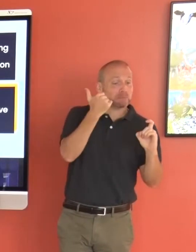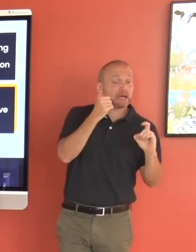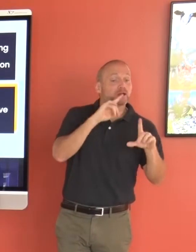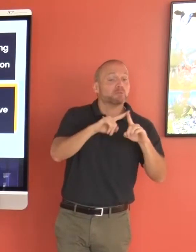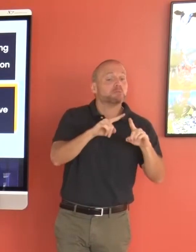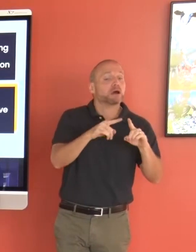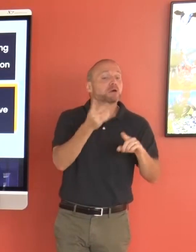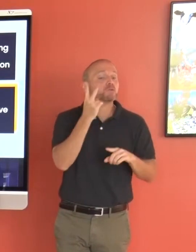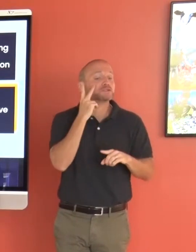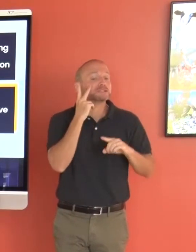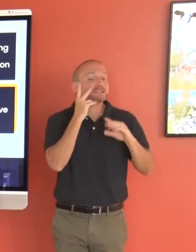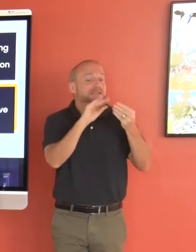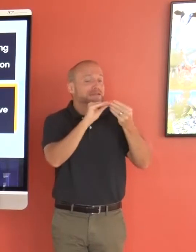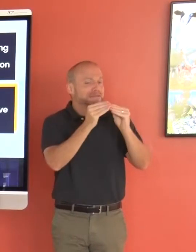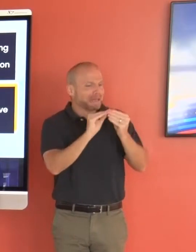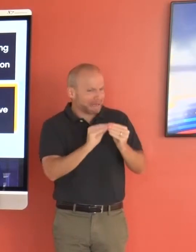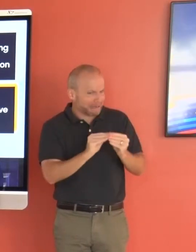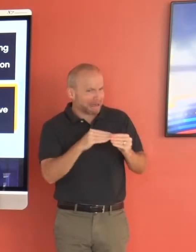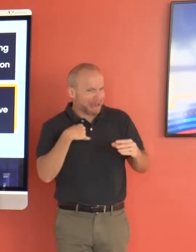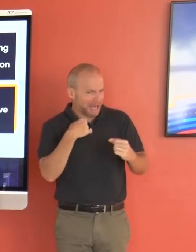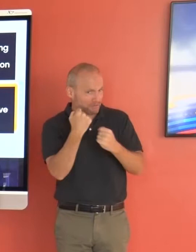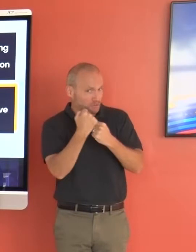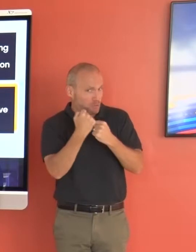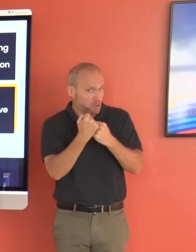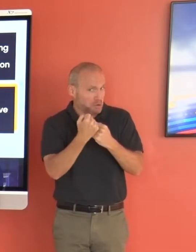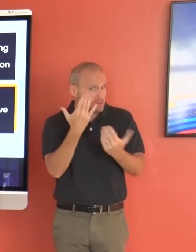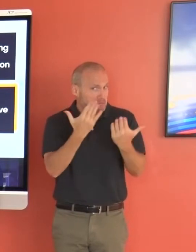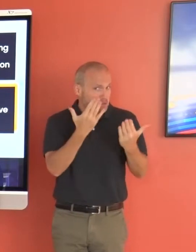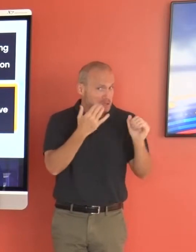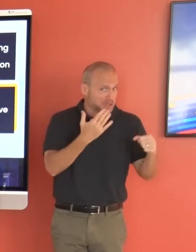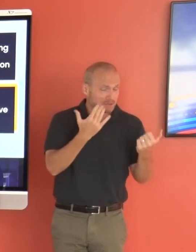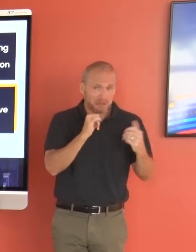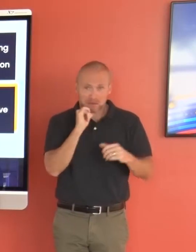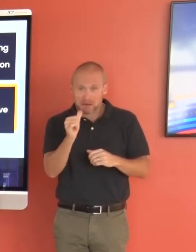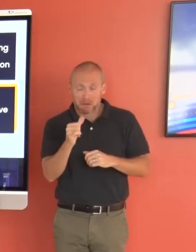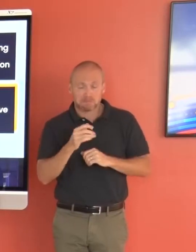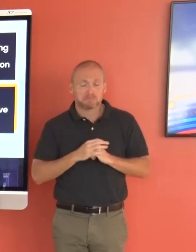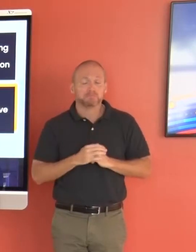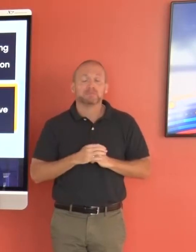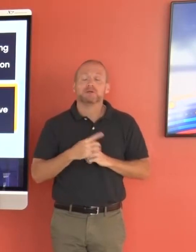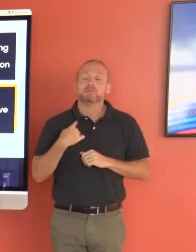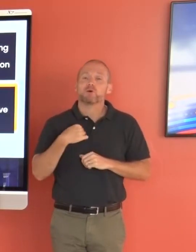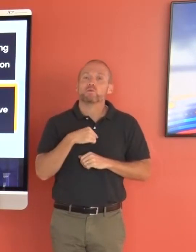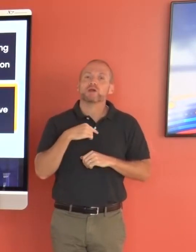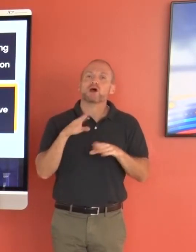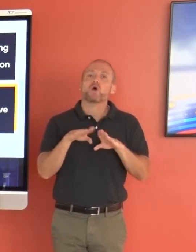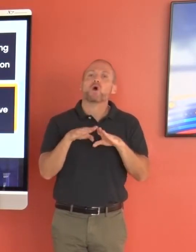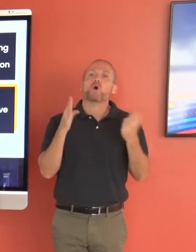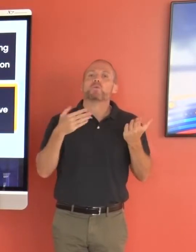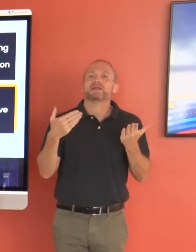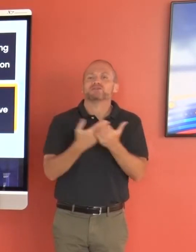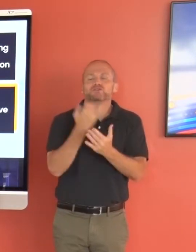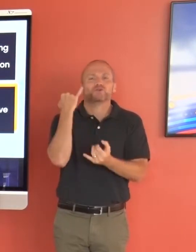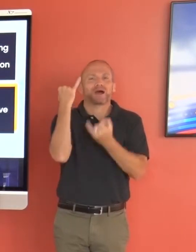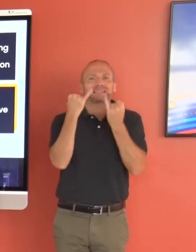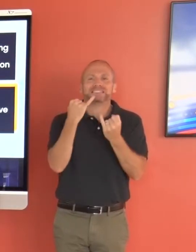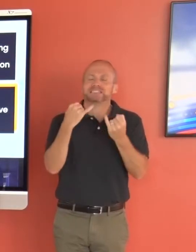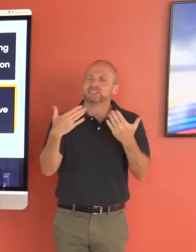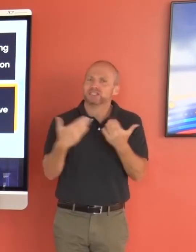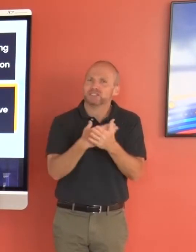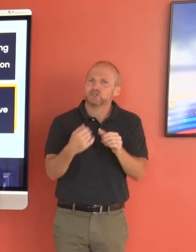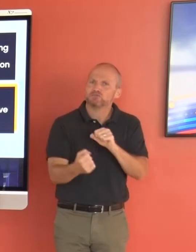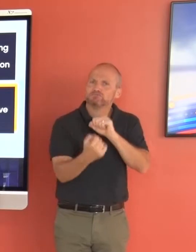see is the efficacy there. It may not be. We'll see. But we're open to new ideas and new ways of